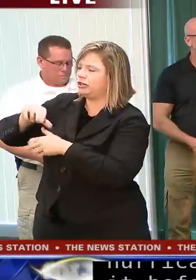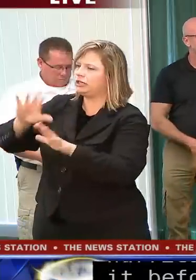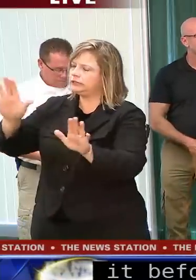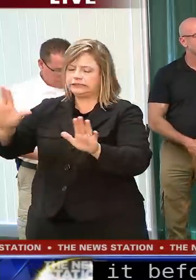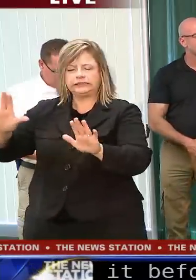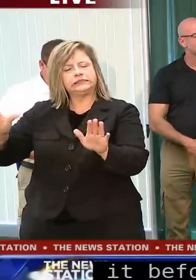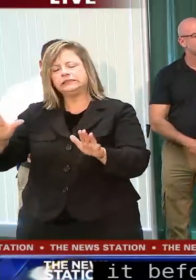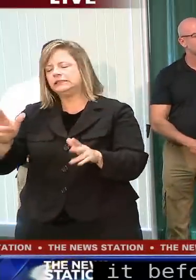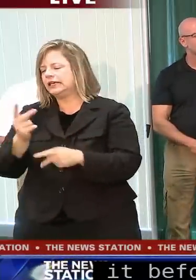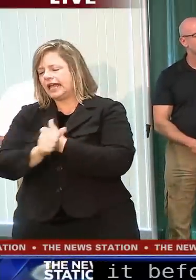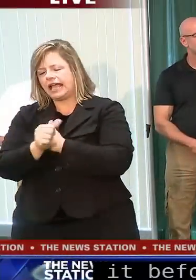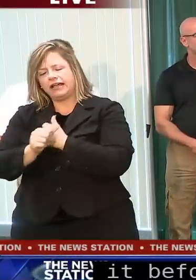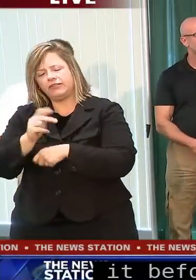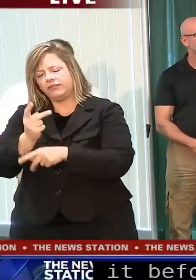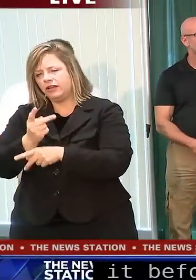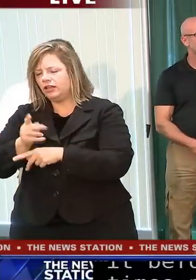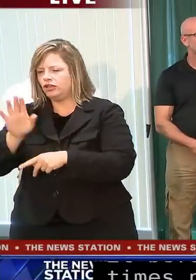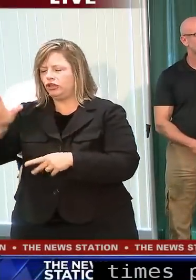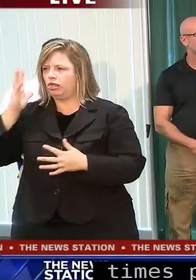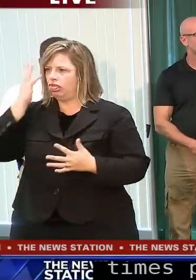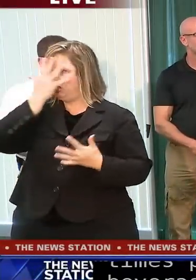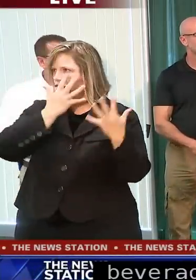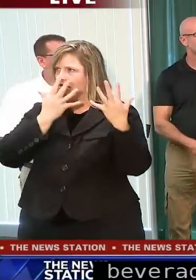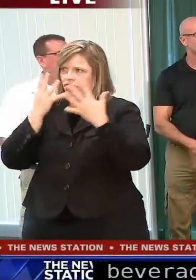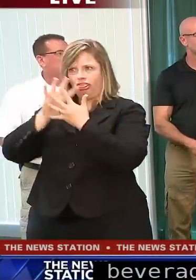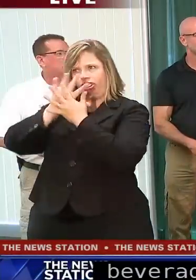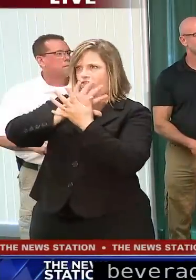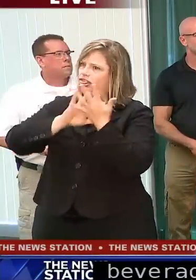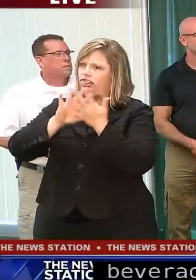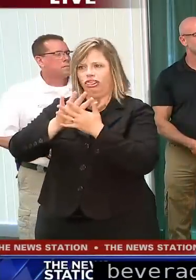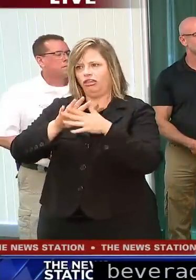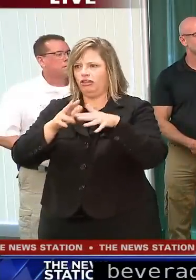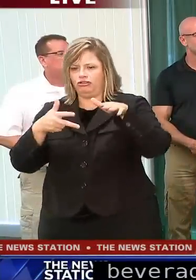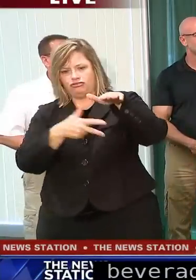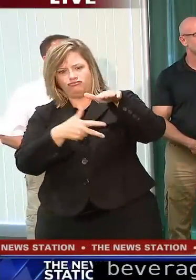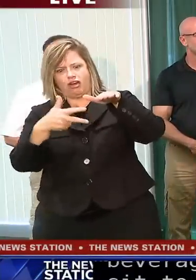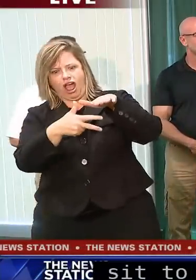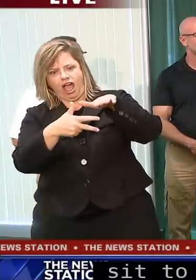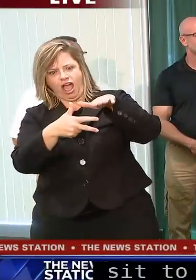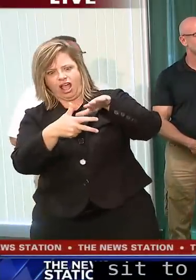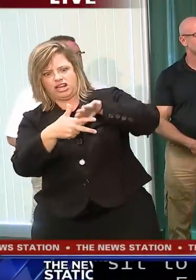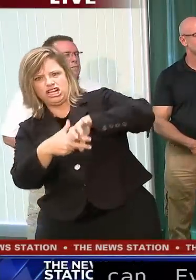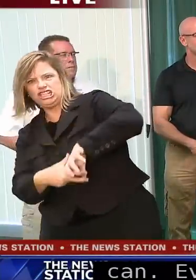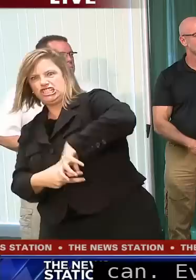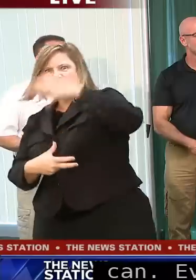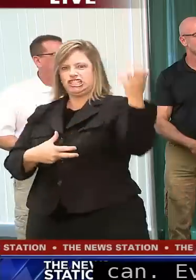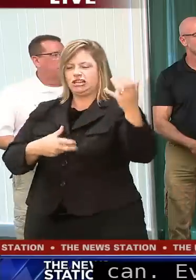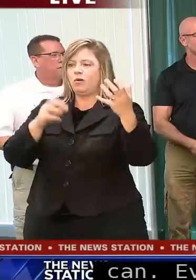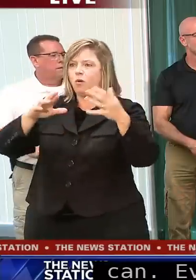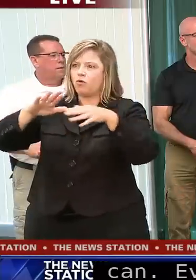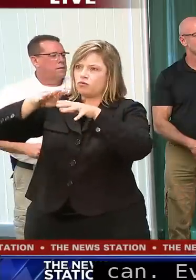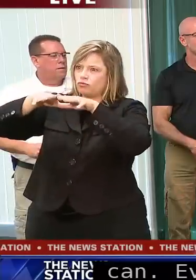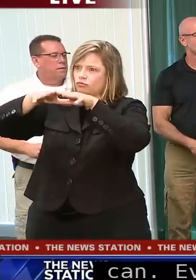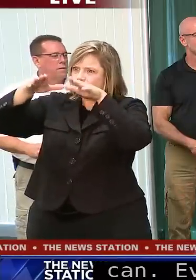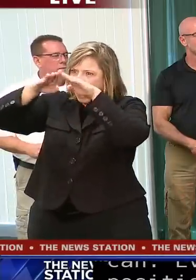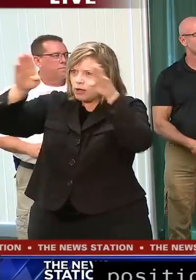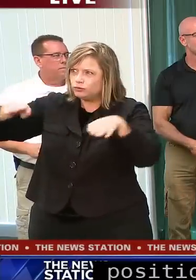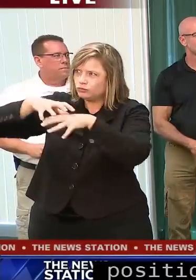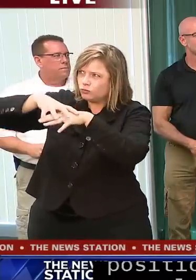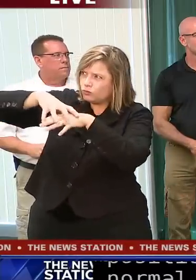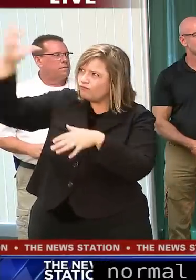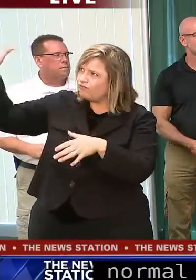a position where your normal faculties are impaired. In the event that your garage door is ripped off, or God forbid your roof comes off, you want